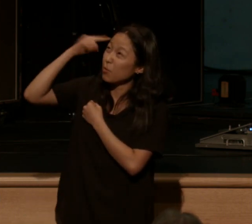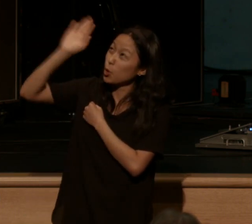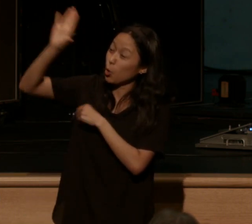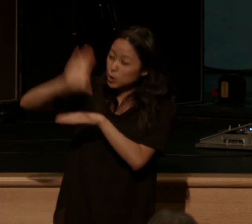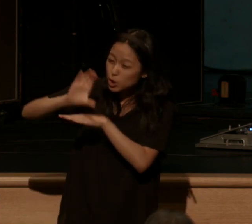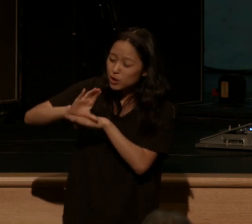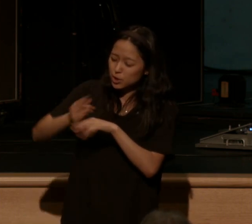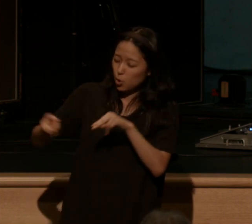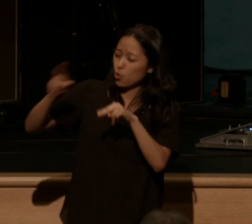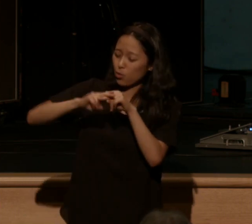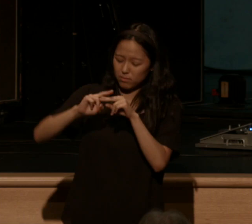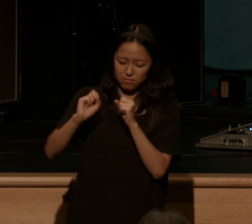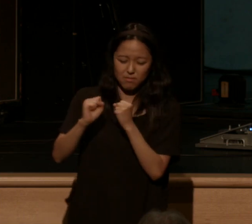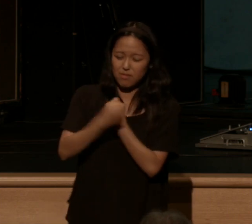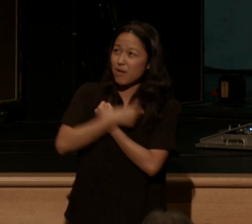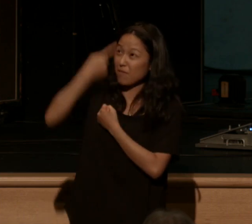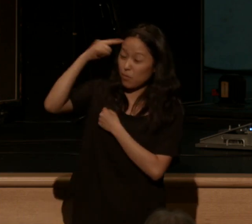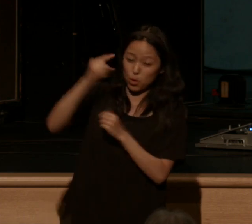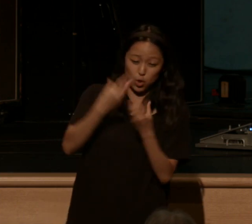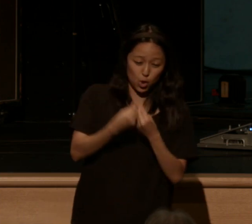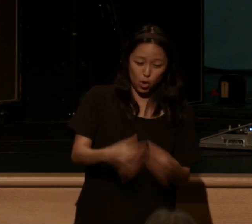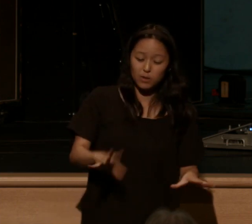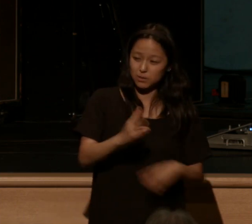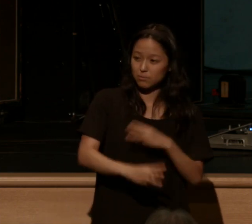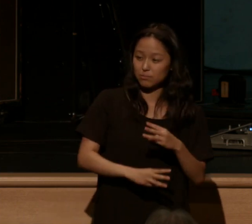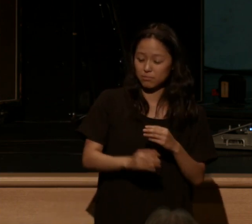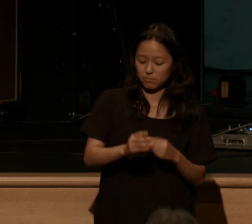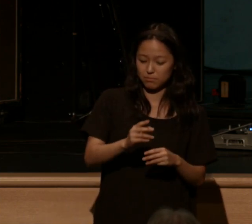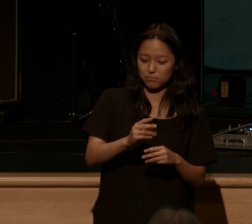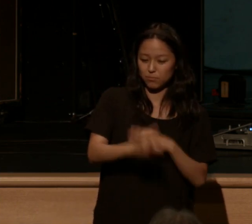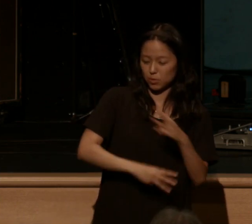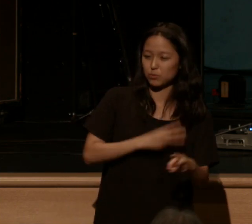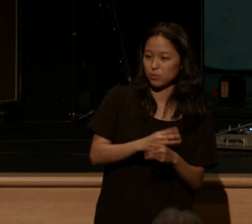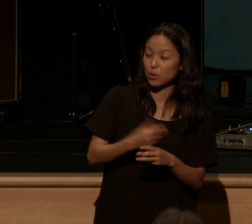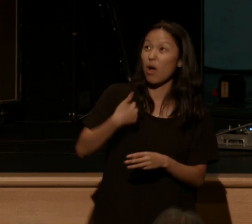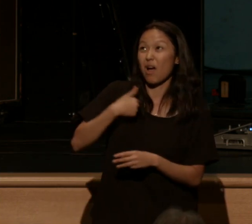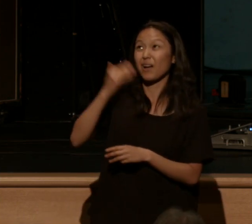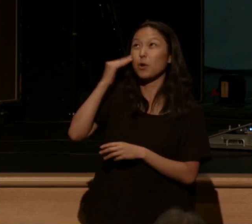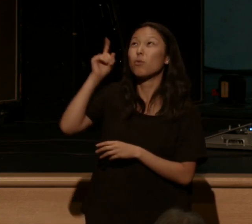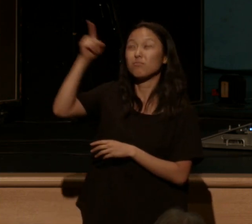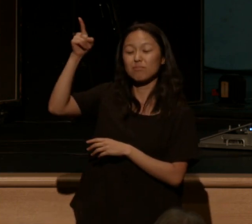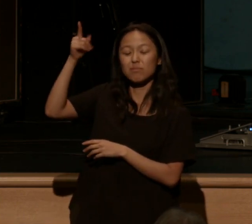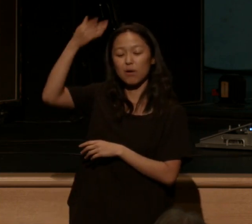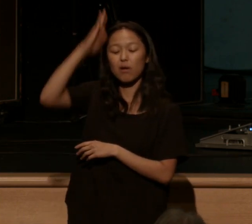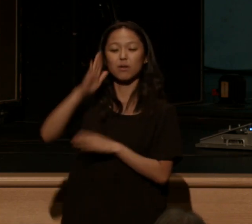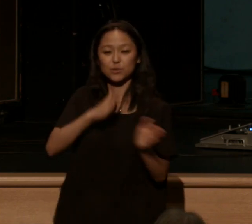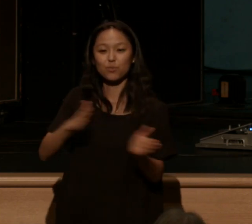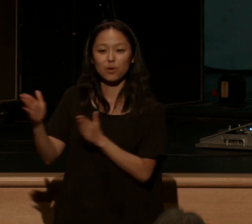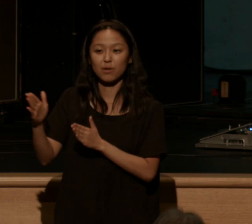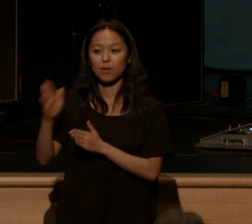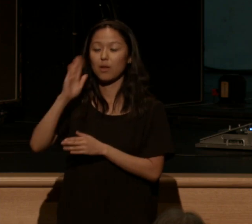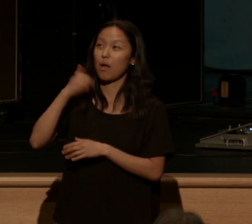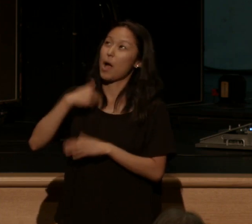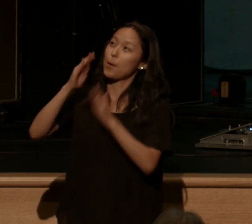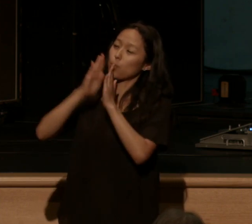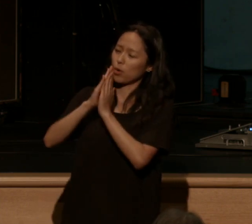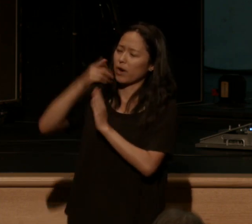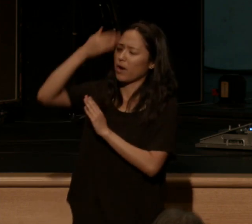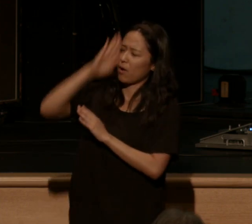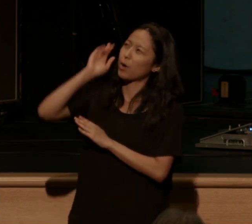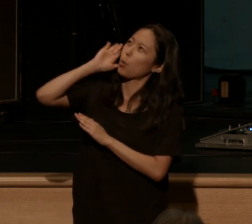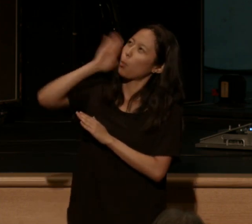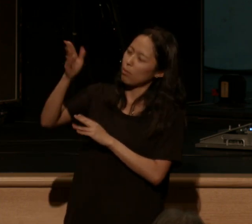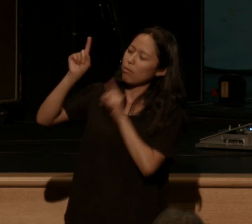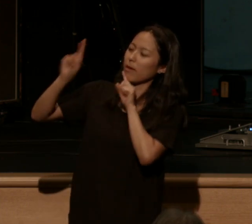love for the lost. And I know that's God's will. And so I'm praying God will answer that in my life and give